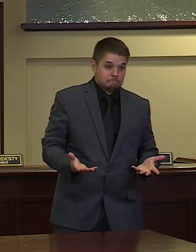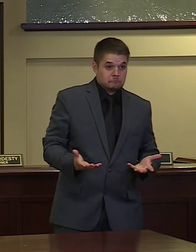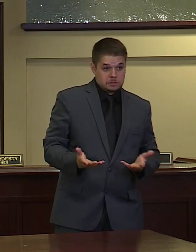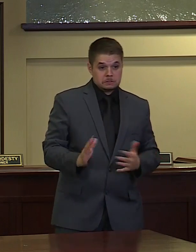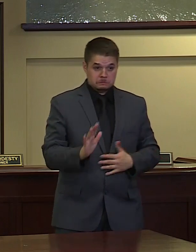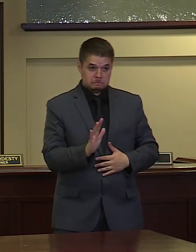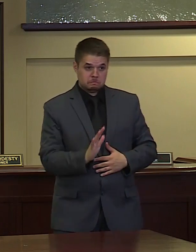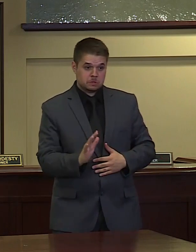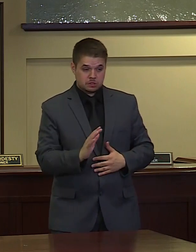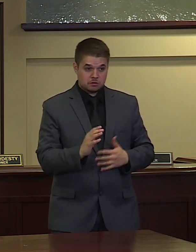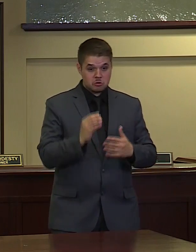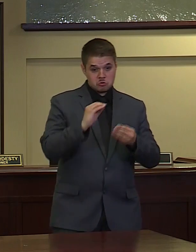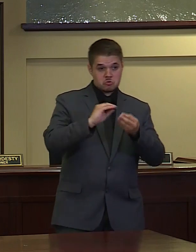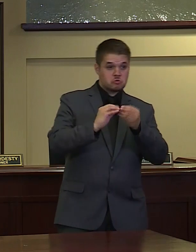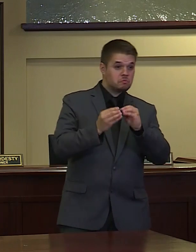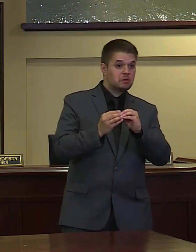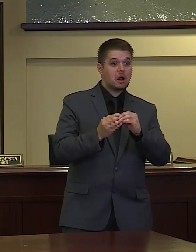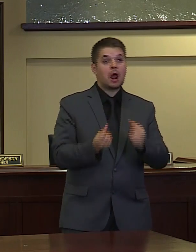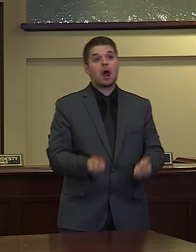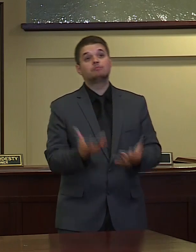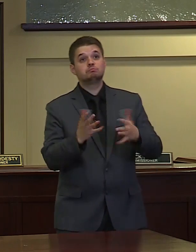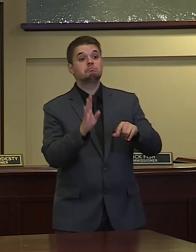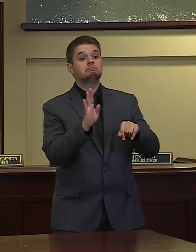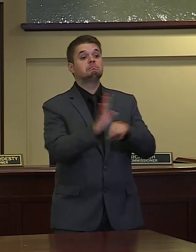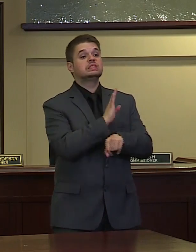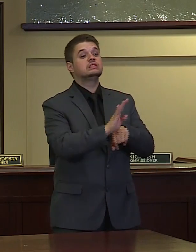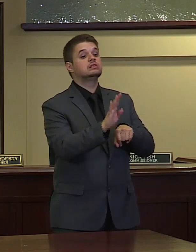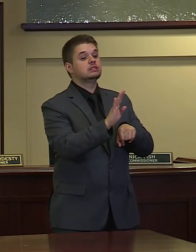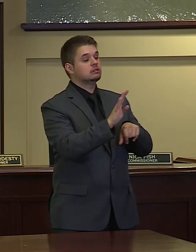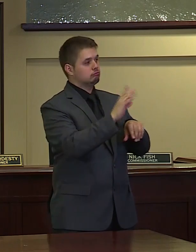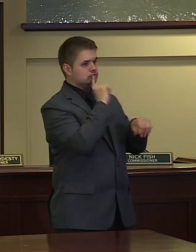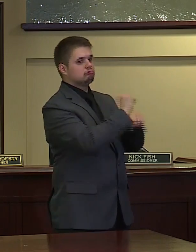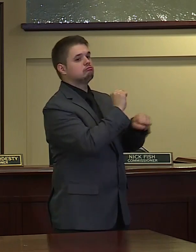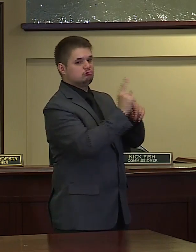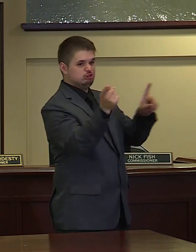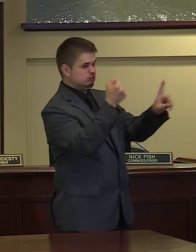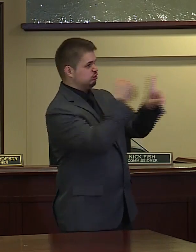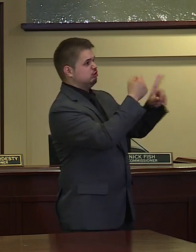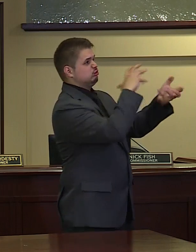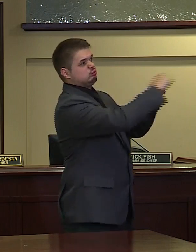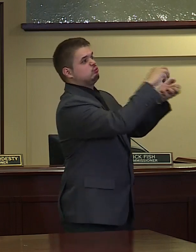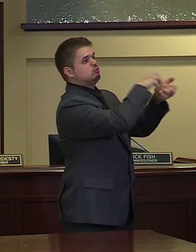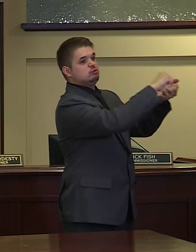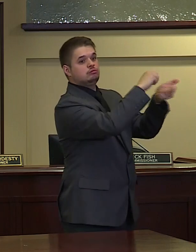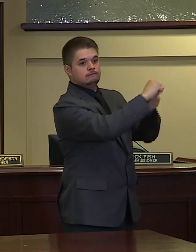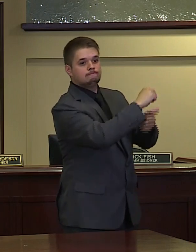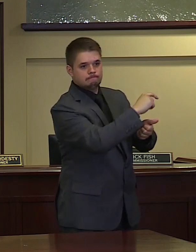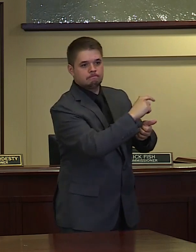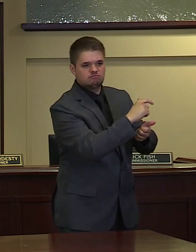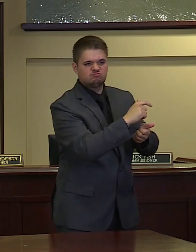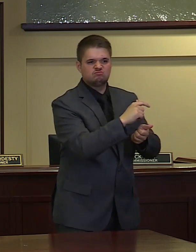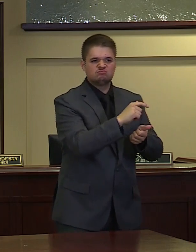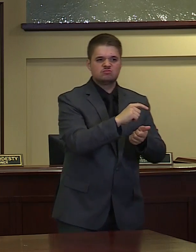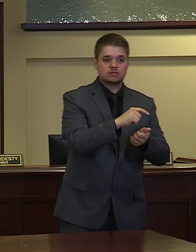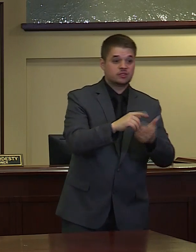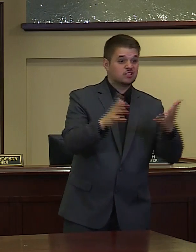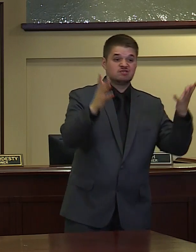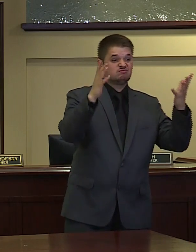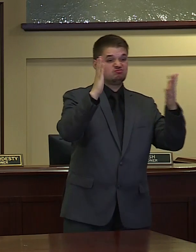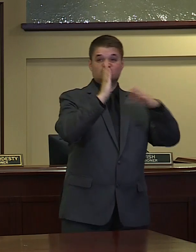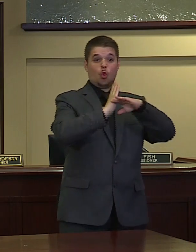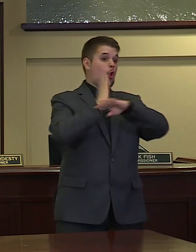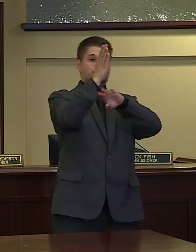the number of businesses that were impacted is in the dozens. I can tell you that the